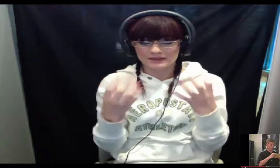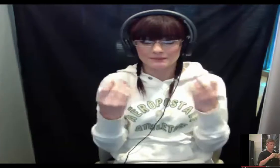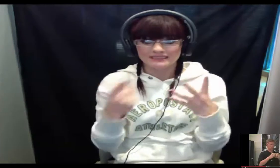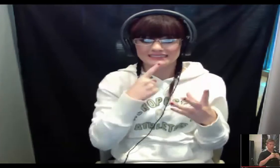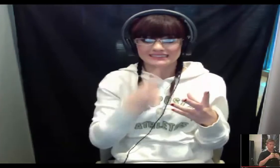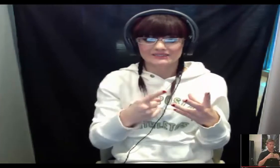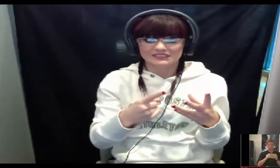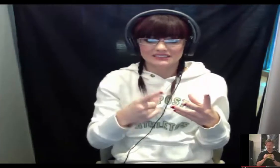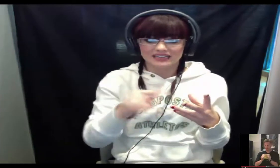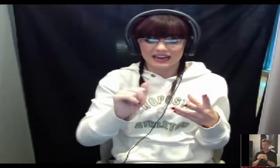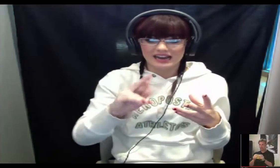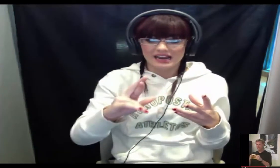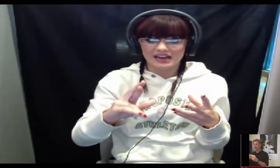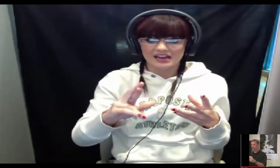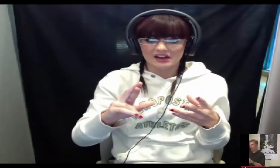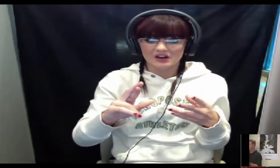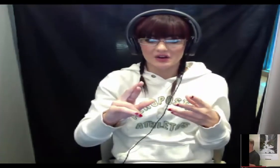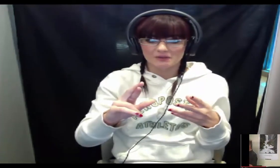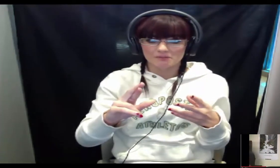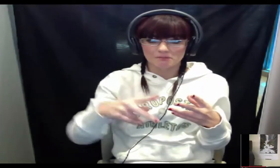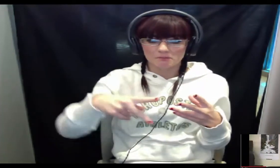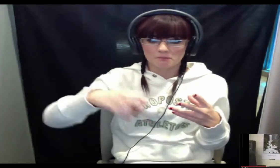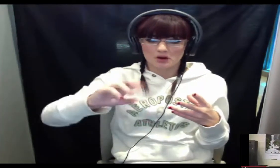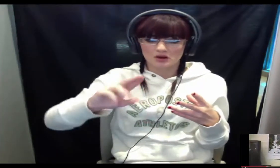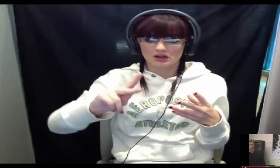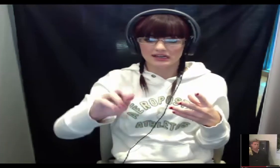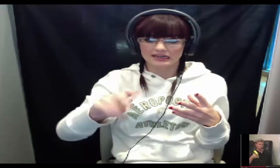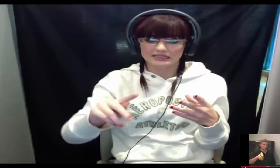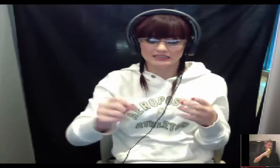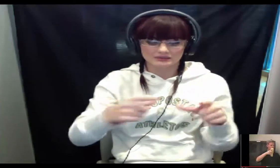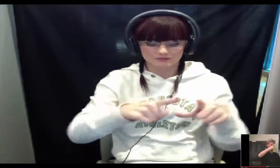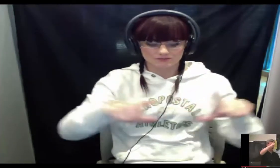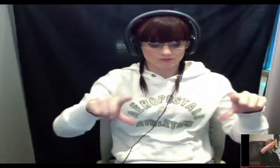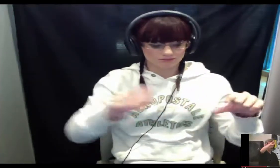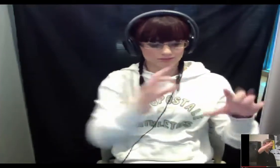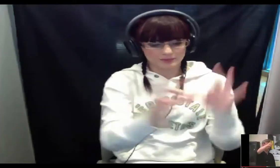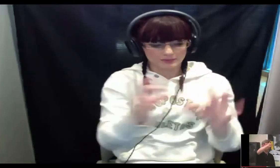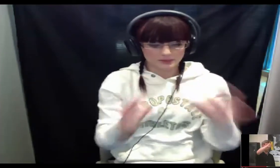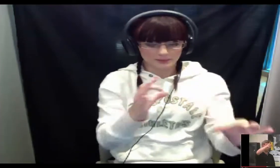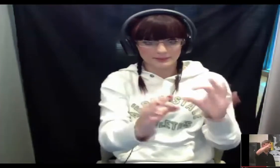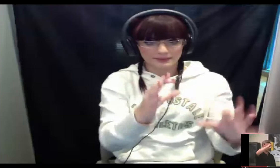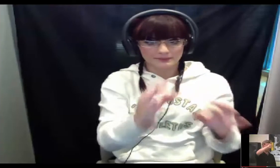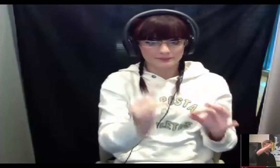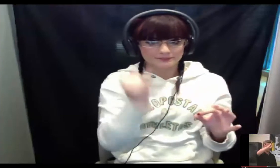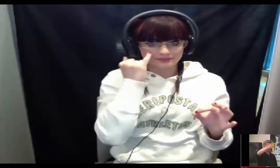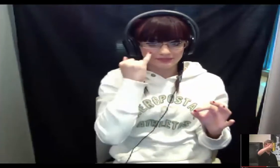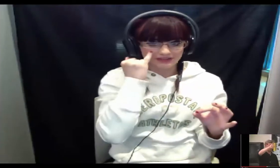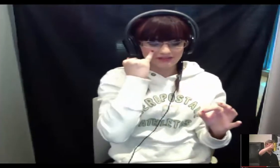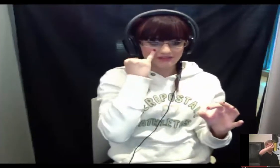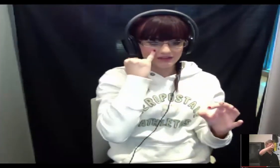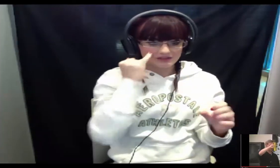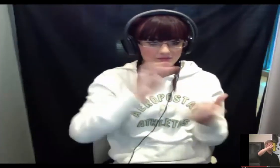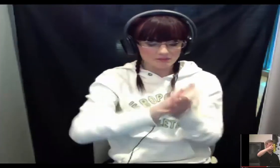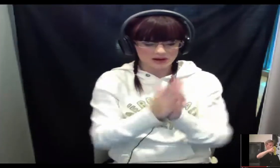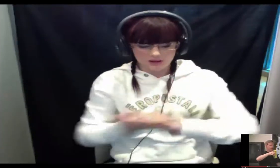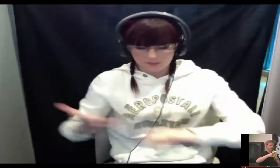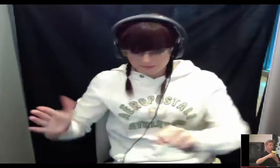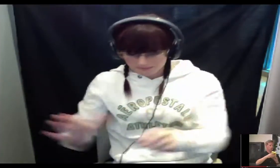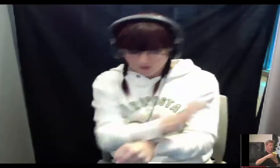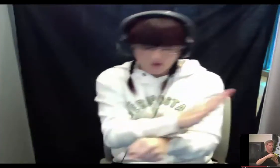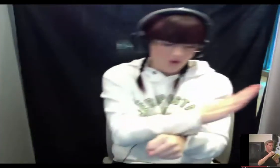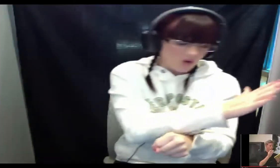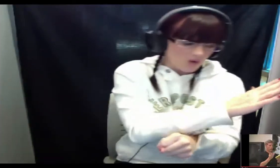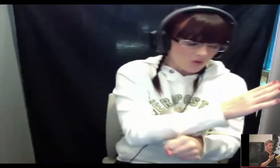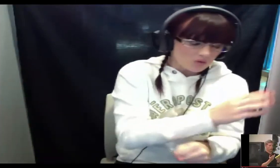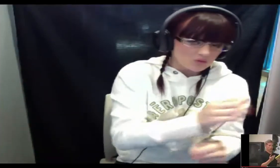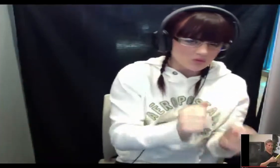and once it gets saturated, it can't hold anymore. And it gets to the point where it's saturated and hold it up, what will it probably do? It's going to drip.